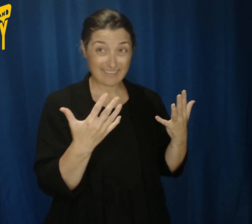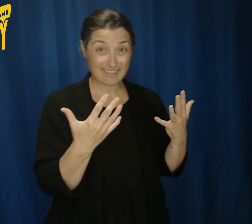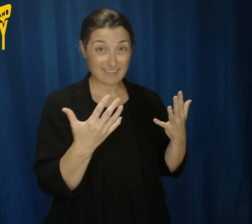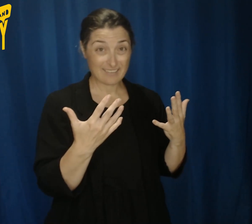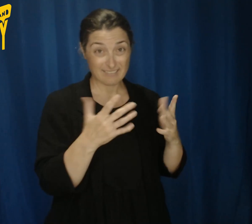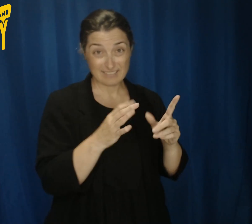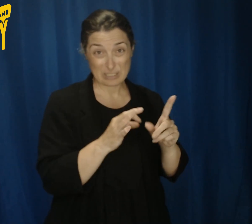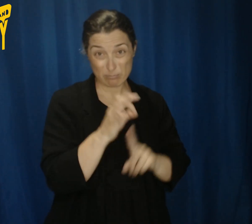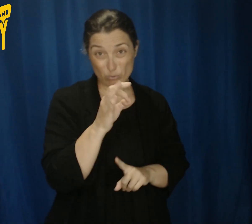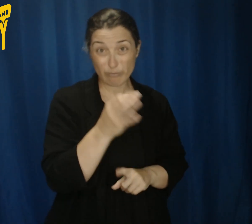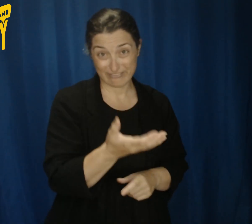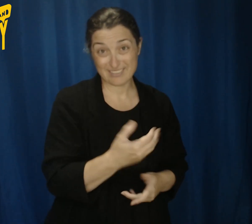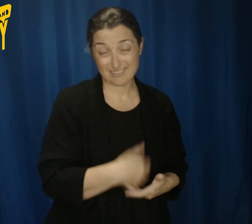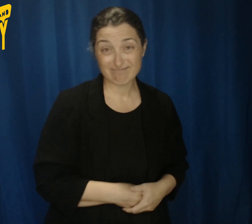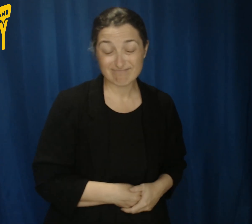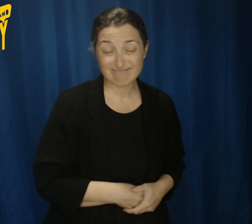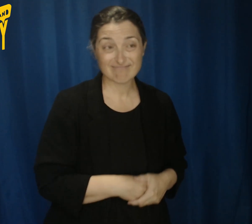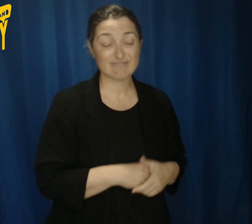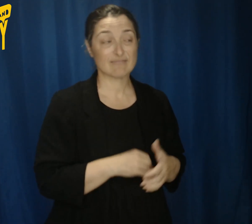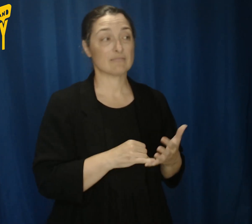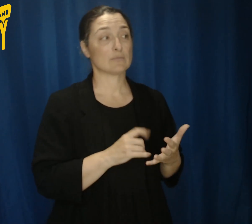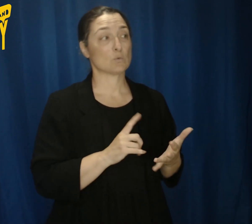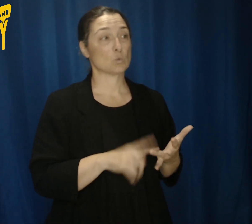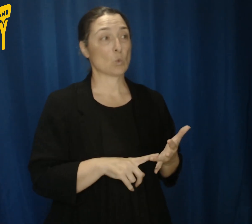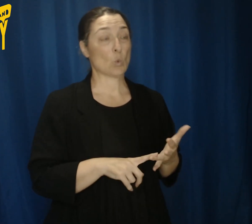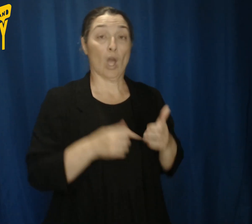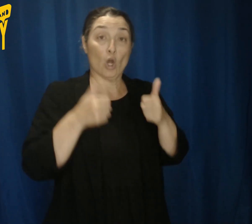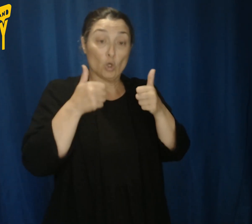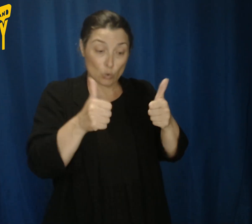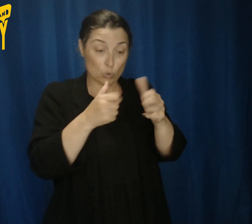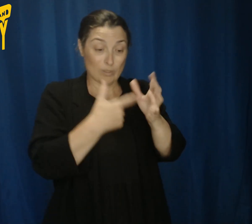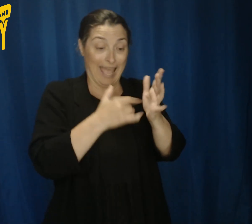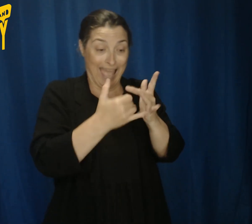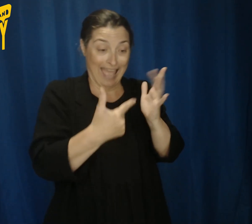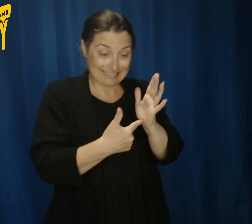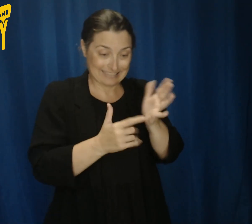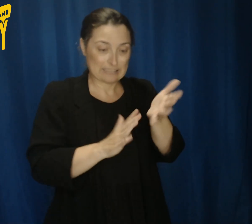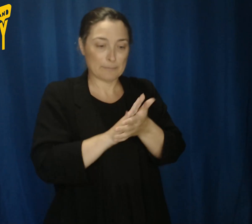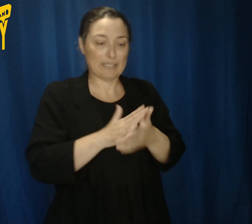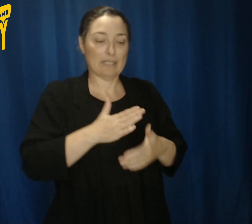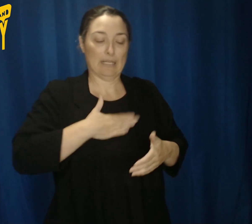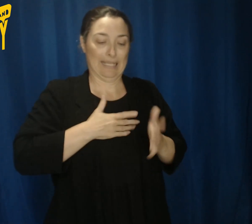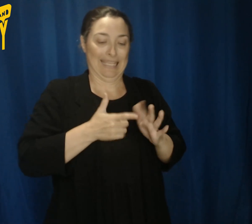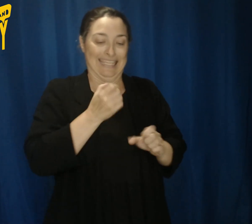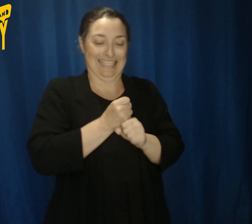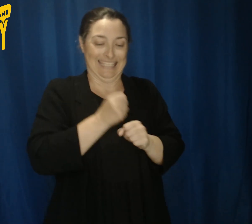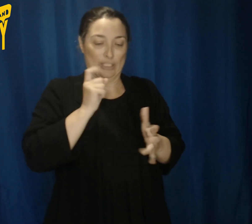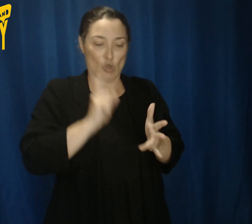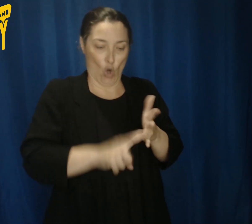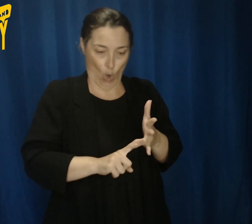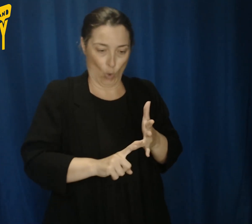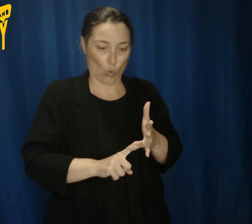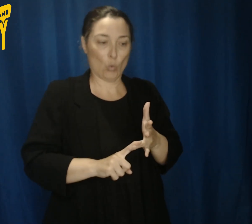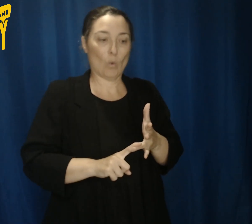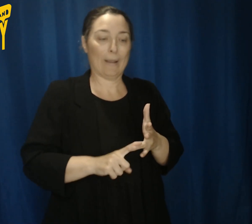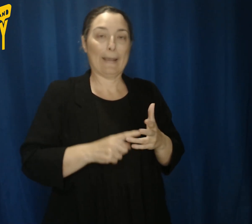part of it is, I think part of being a really good artist is actually bolstering your ego so that you can flog your idea to people in positions of